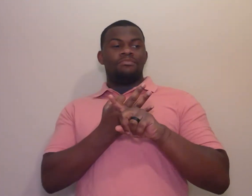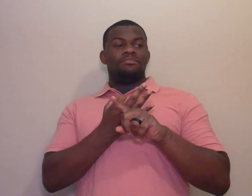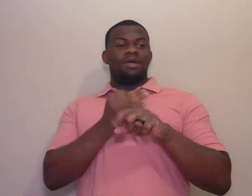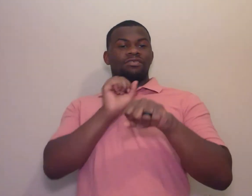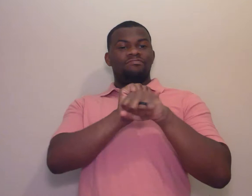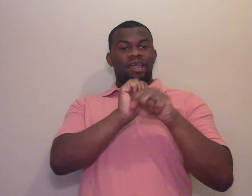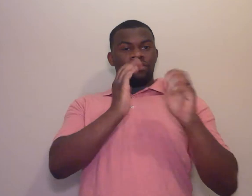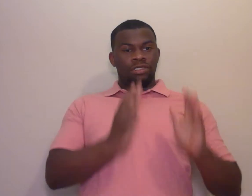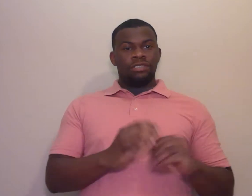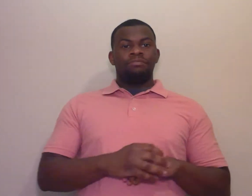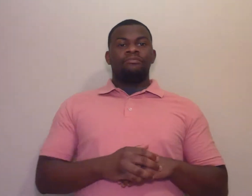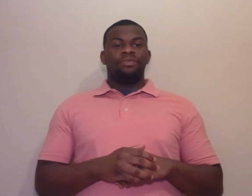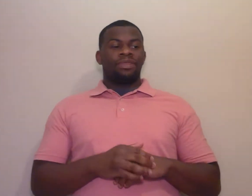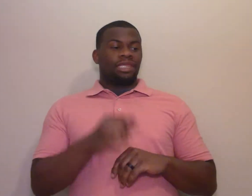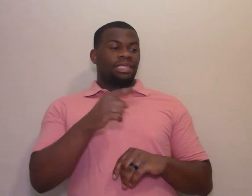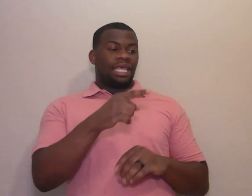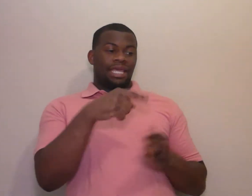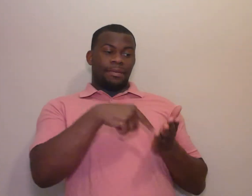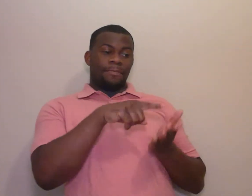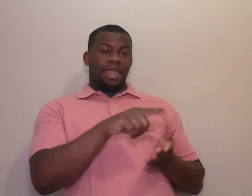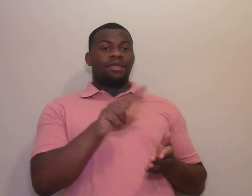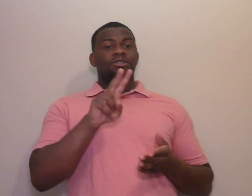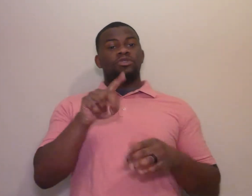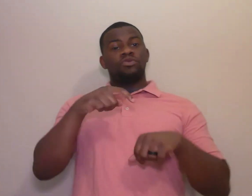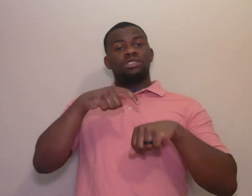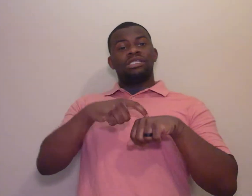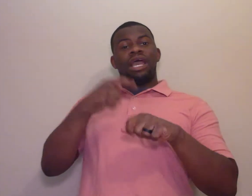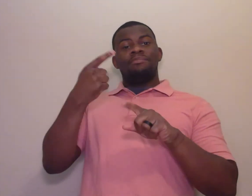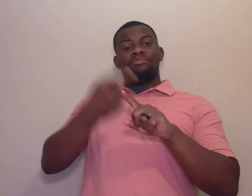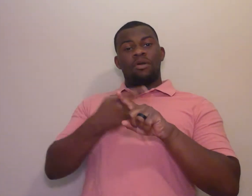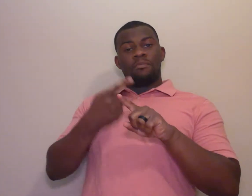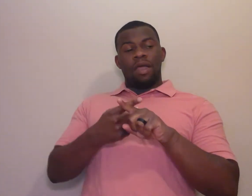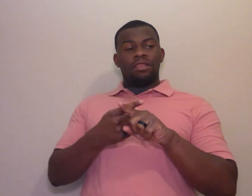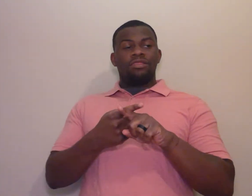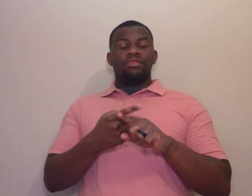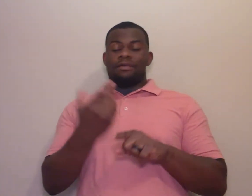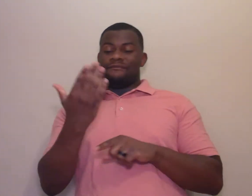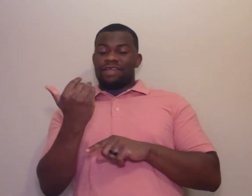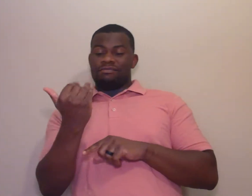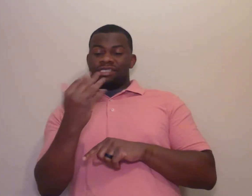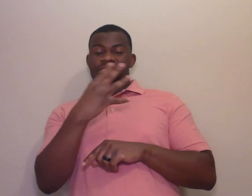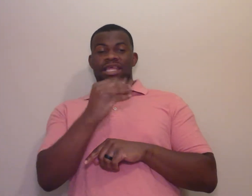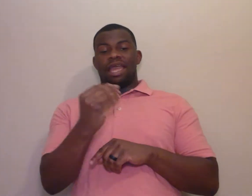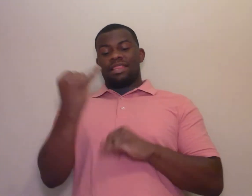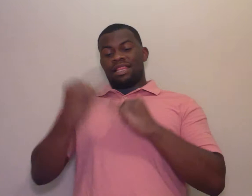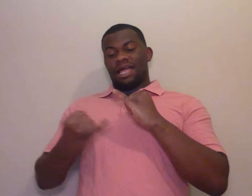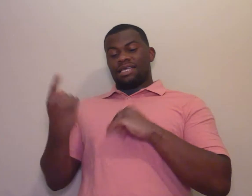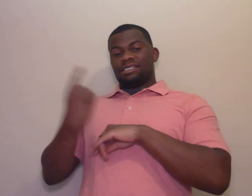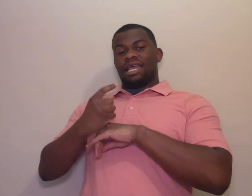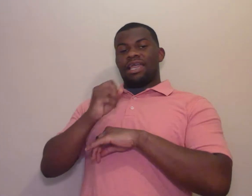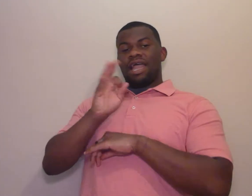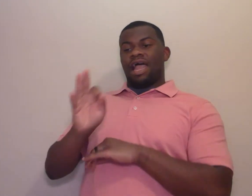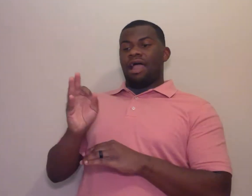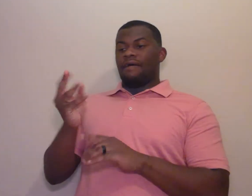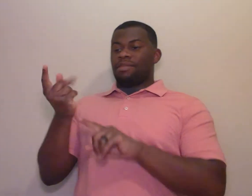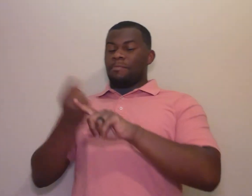2 times per month, on the 15th and the last day of the month. If those days fall on the weekend, we get paid the